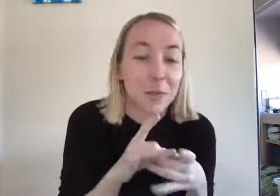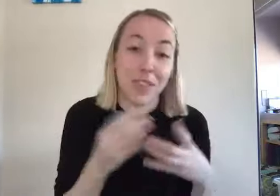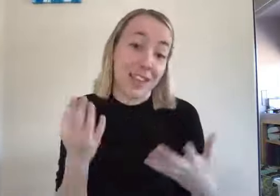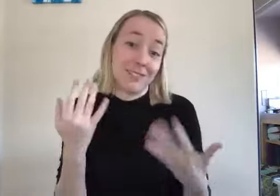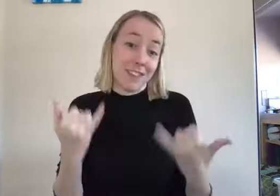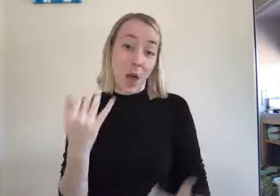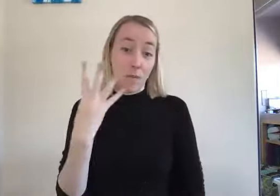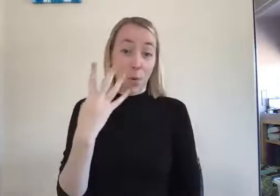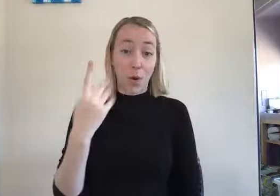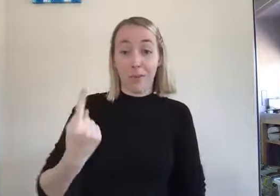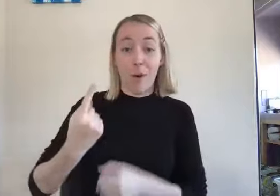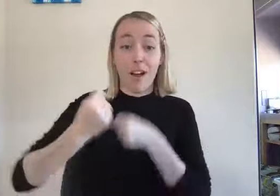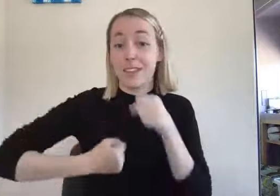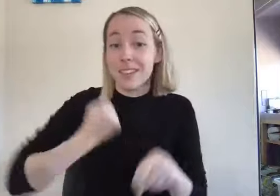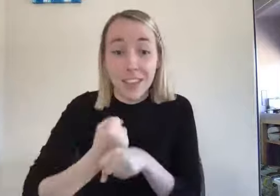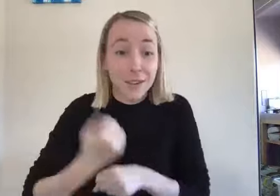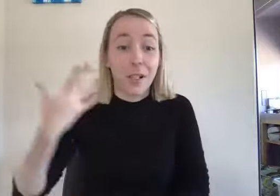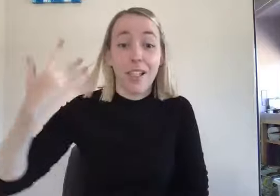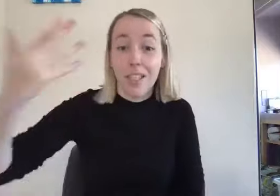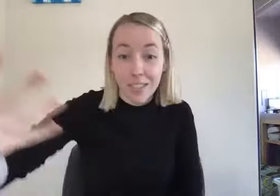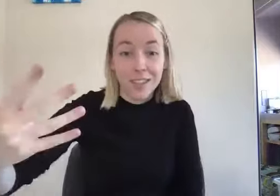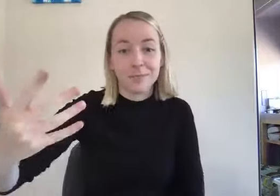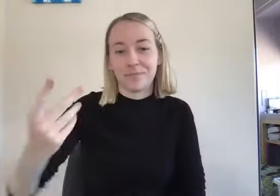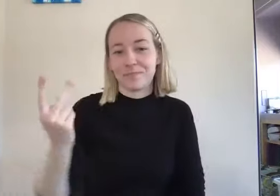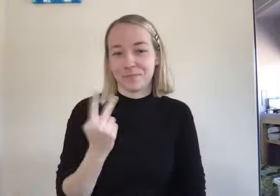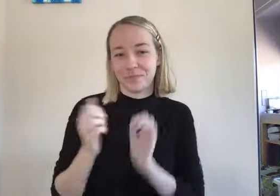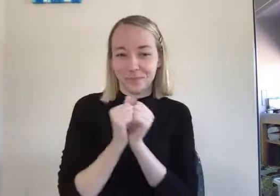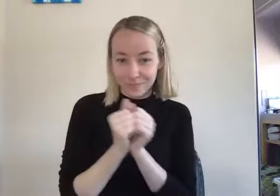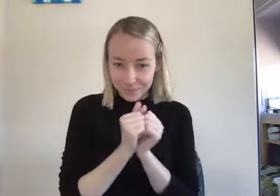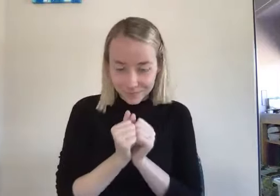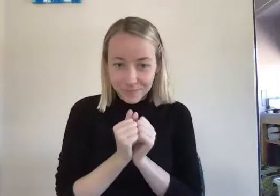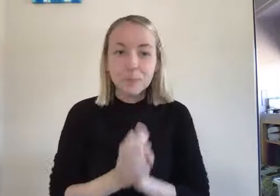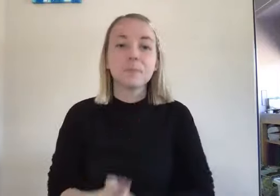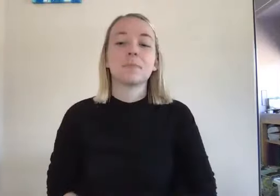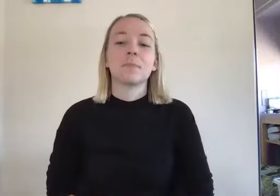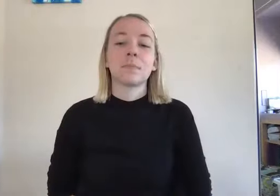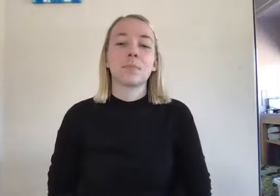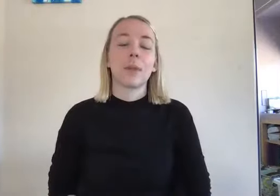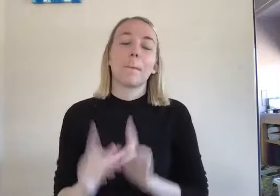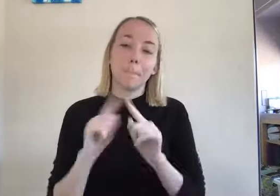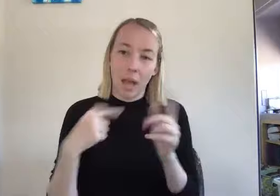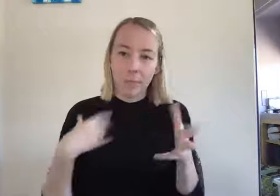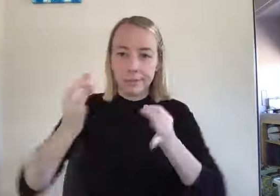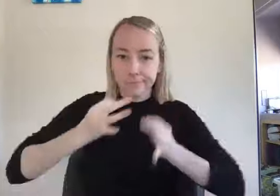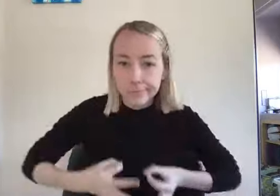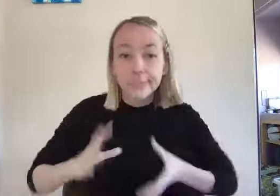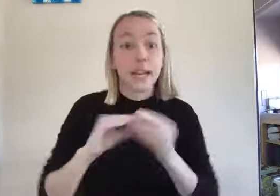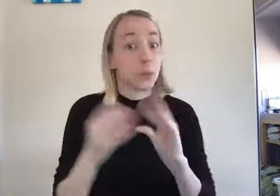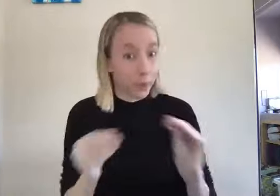clearly, it's been 41 years now that we've been together. And but I want to tell you a